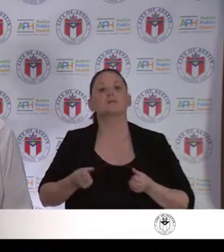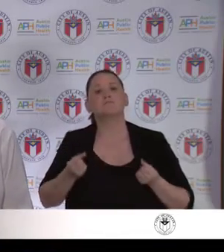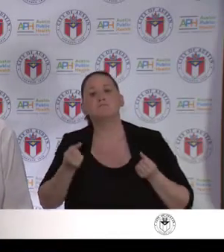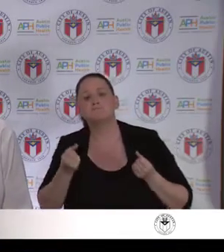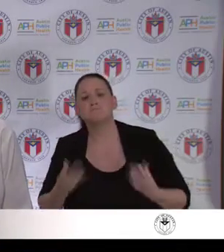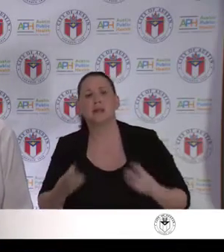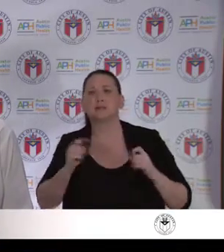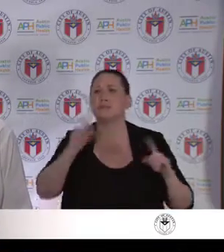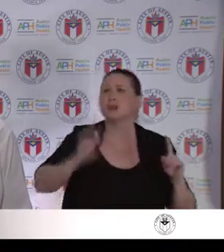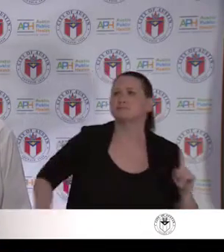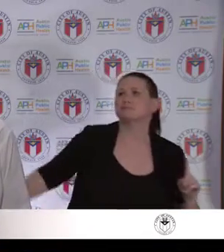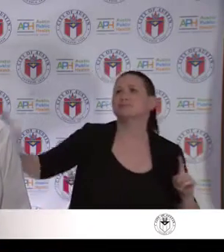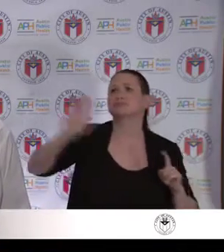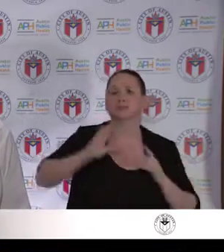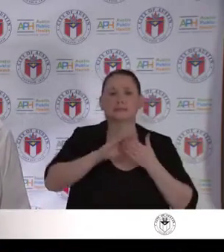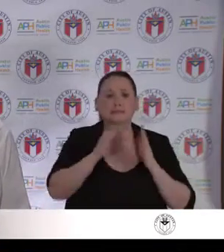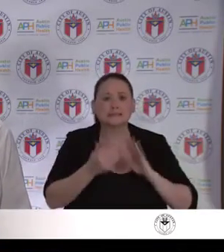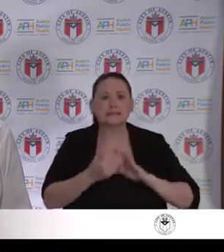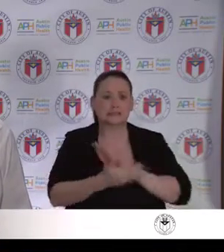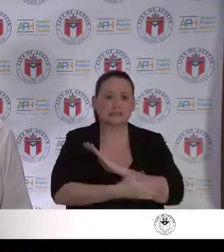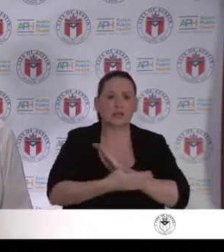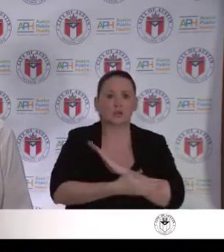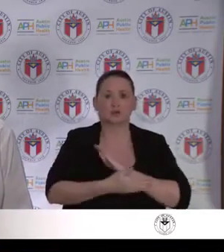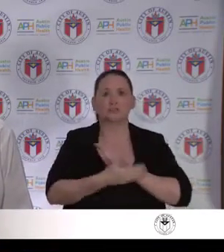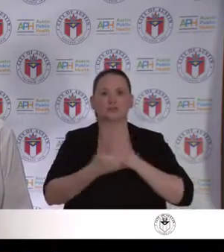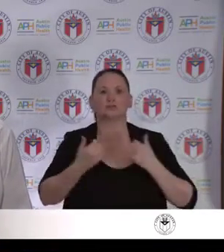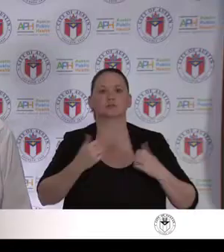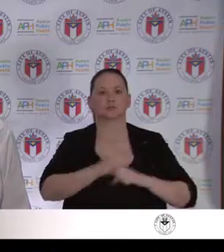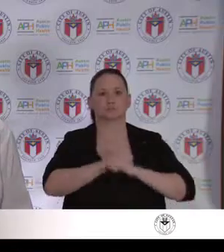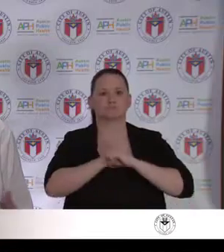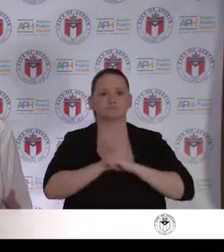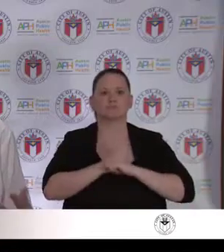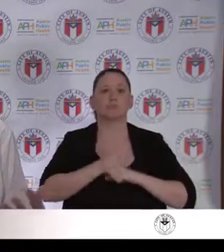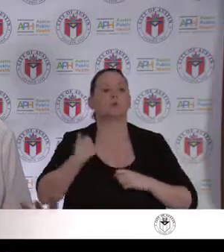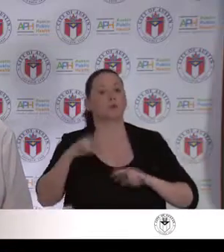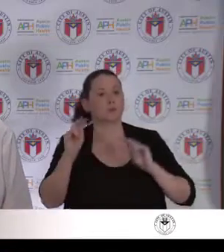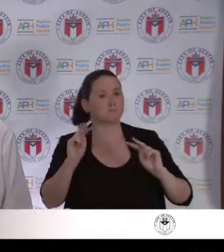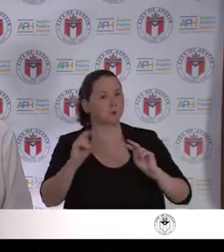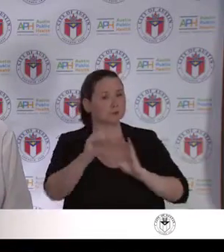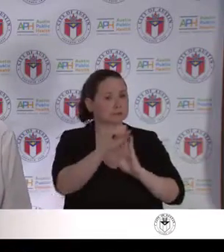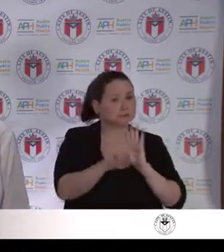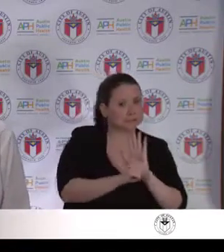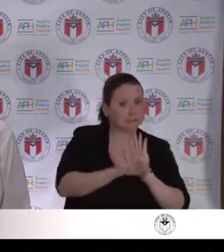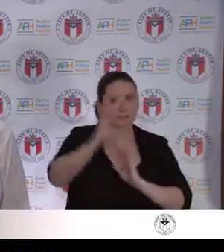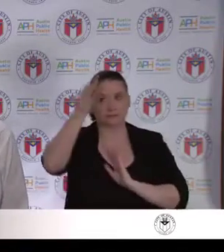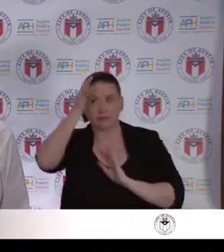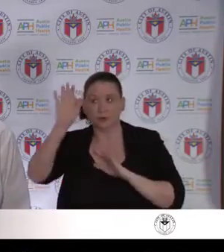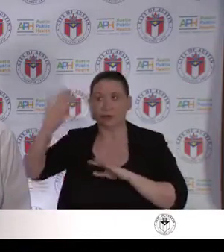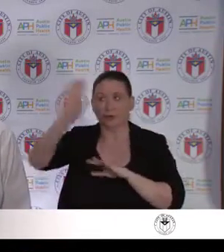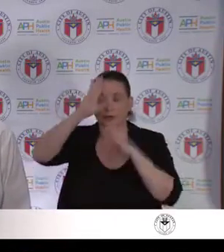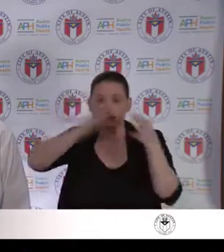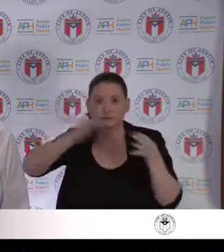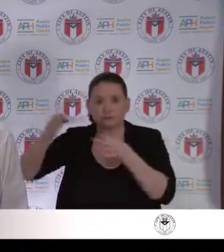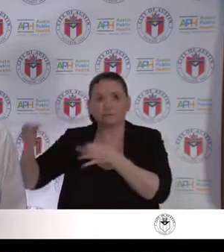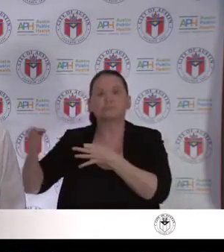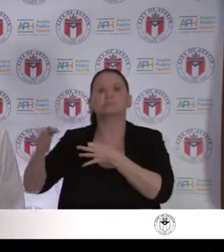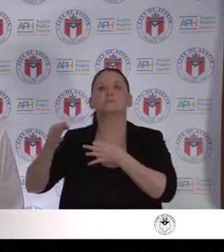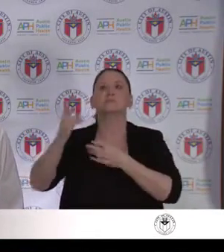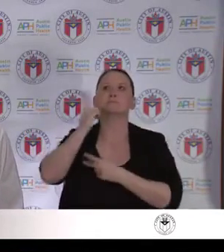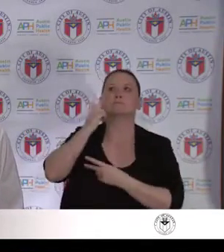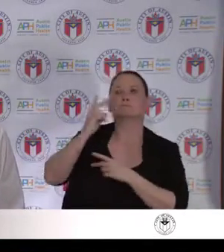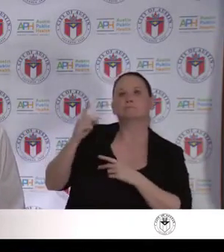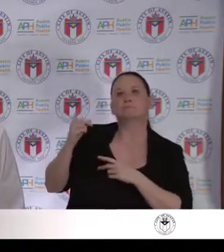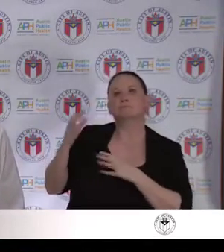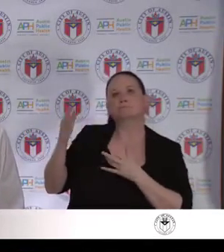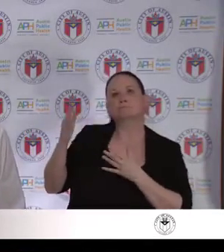that are going on across the city and the county. We are also monitoring the state and the federal actions to see what kind of